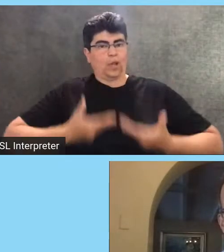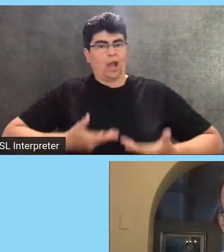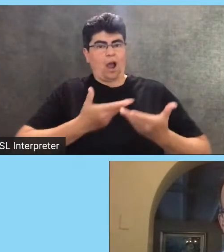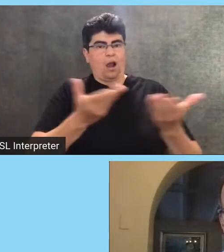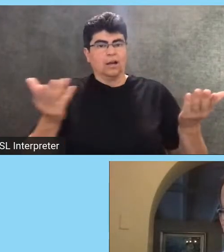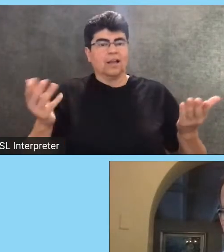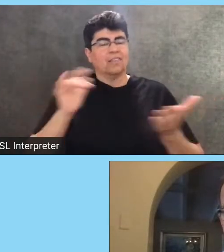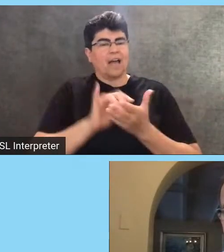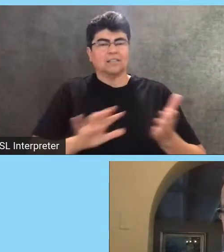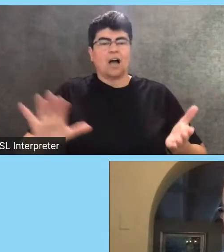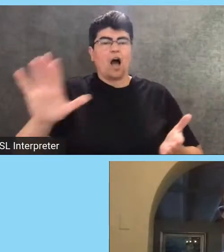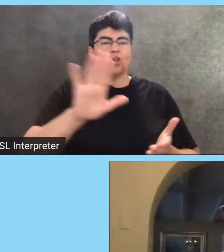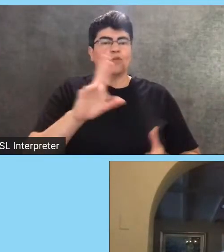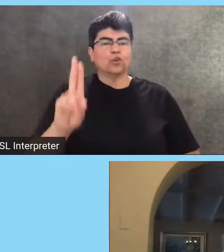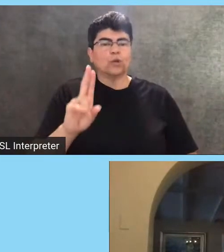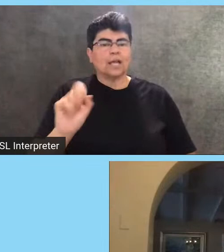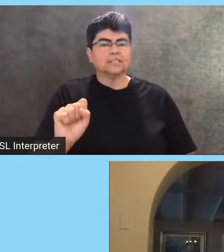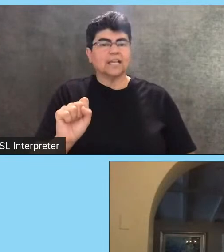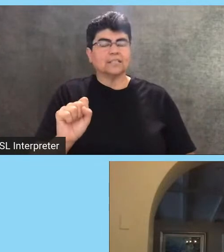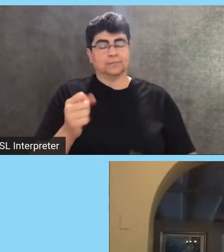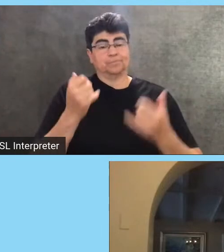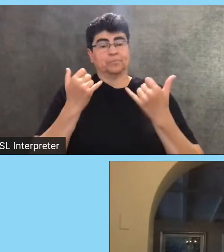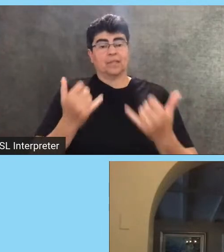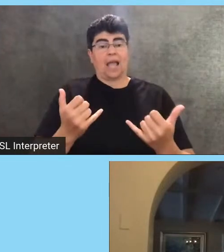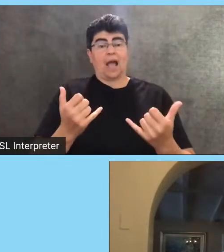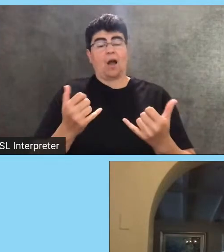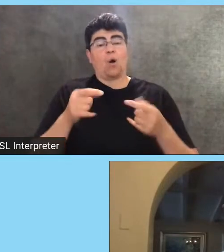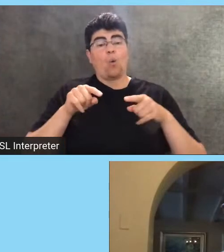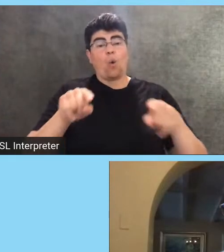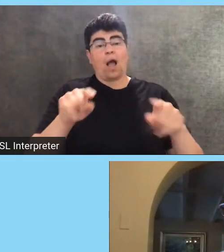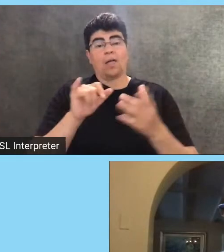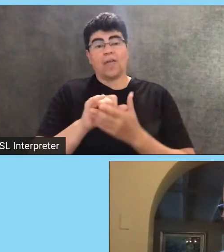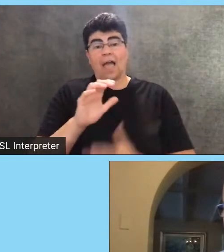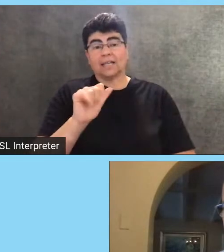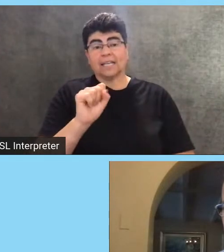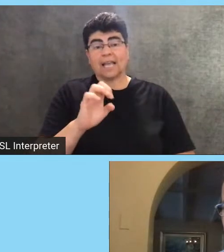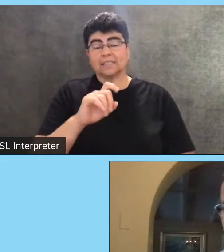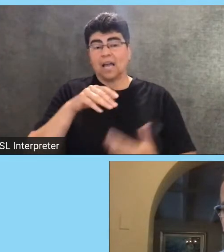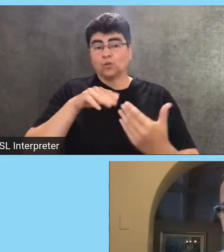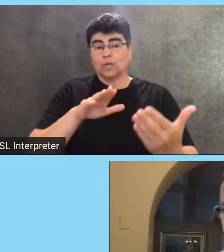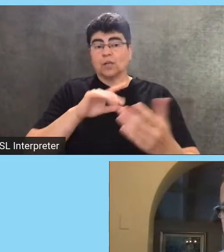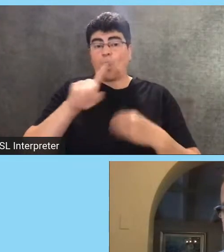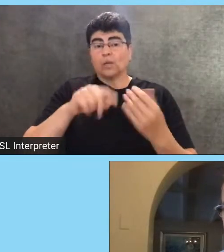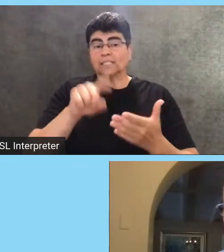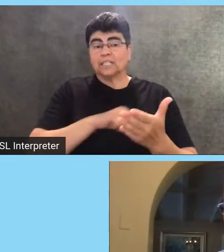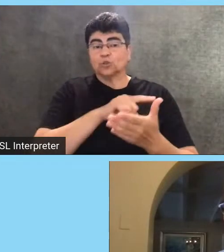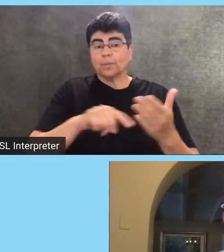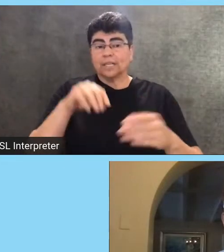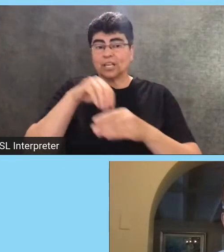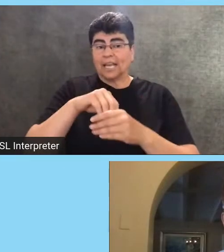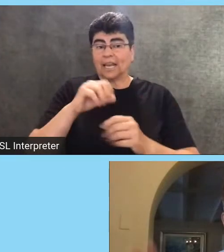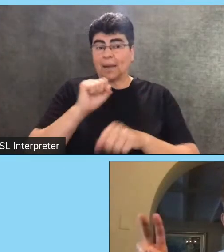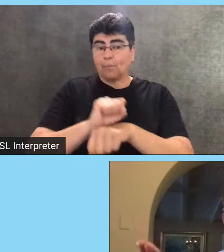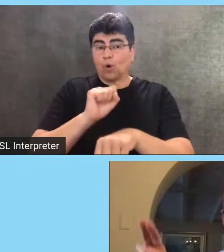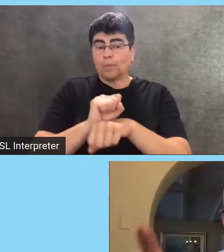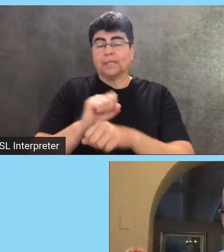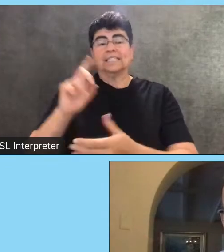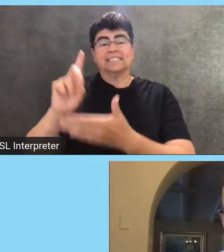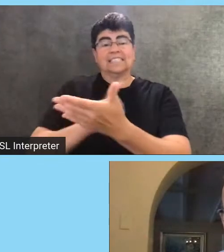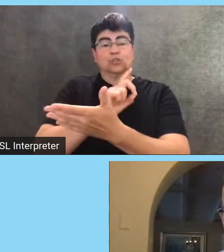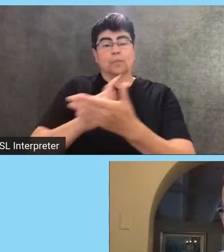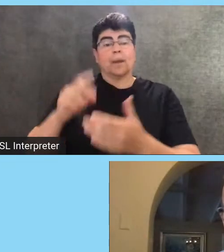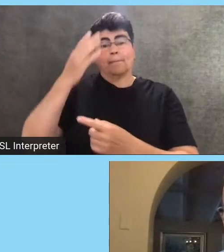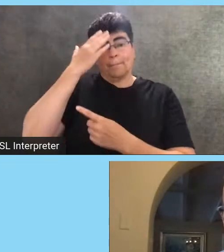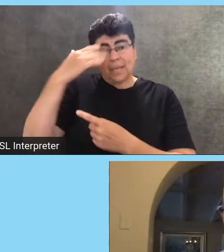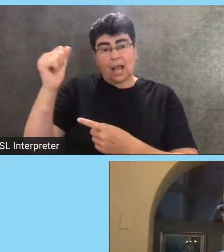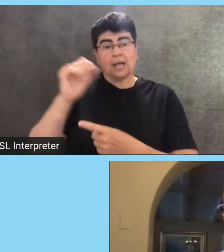across the United States. Now, while this case addresses only discrimination in employment, discrimination because of